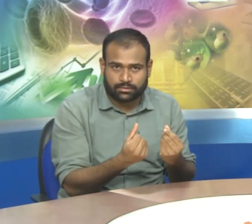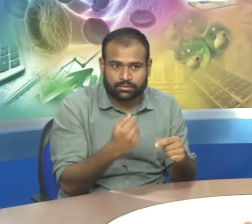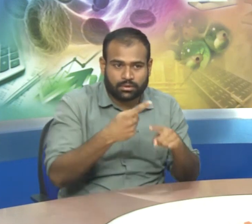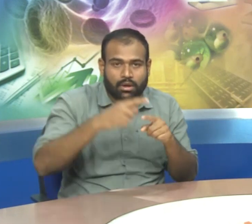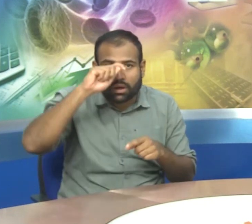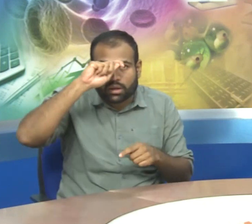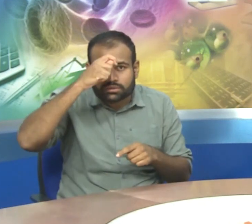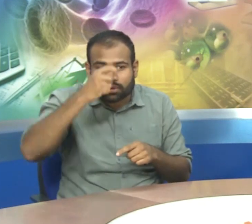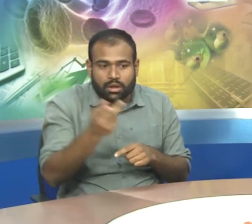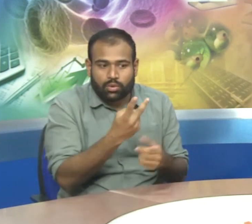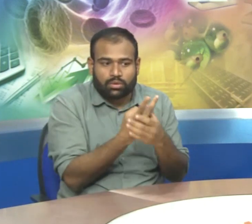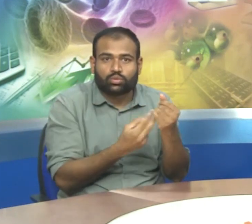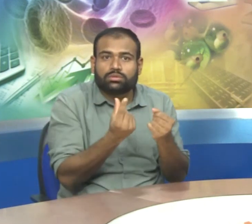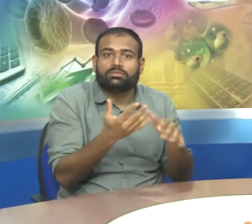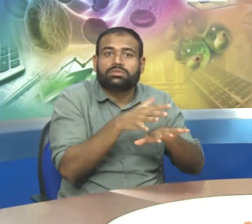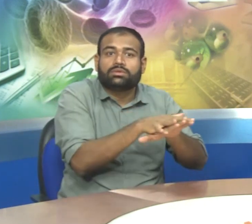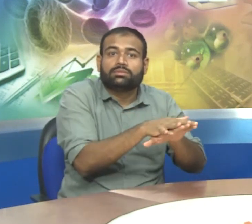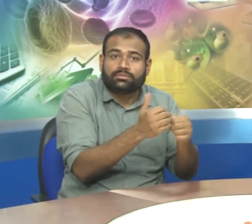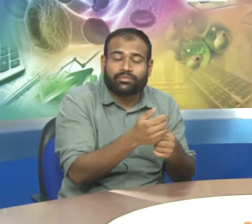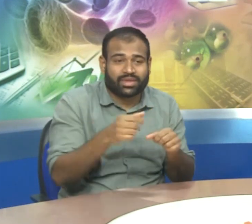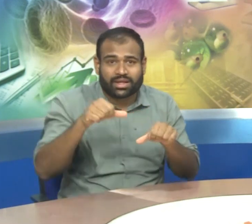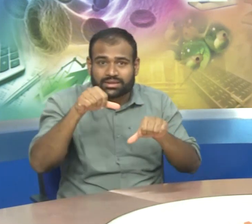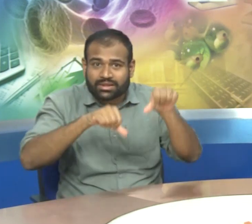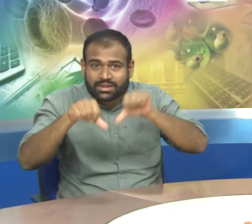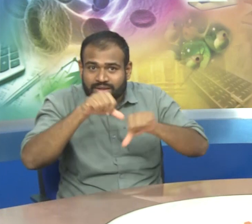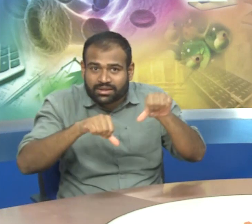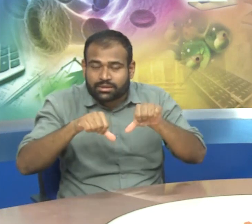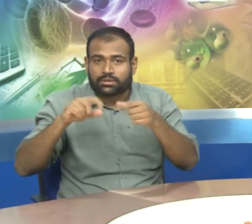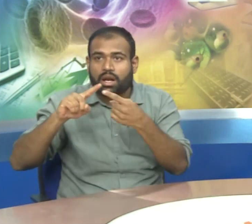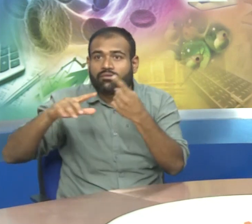Managers found it difficult to track of the latest.